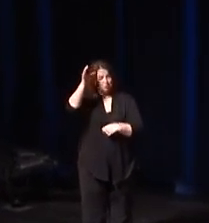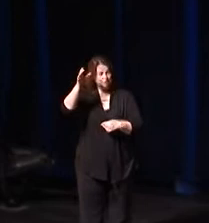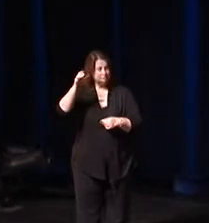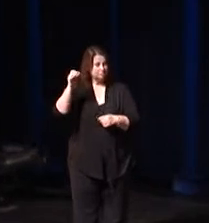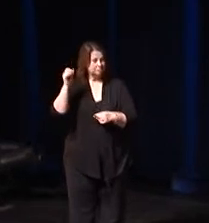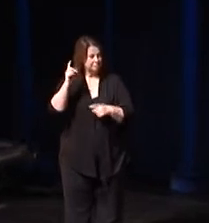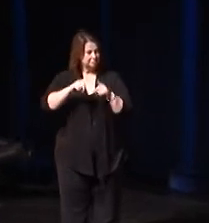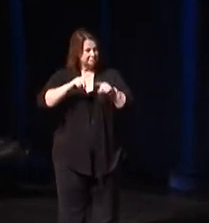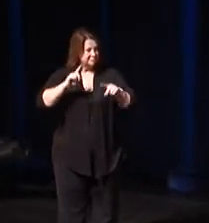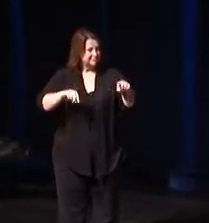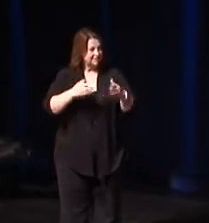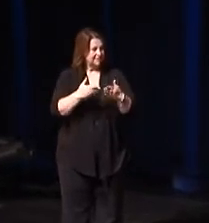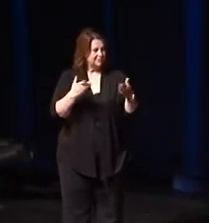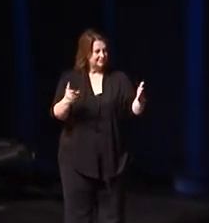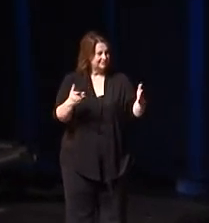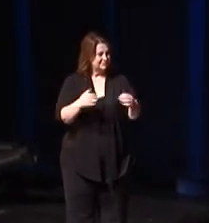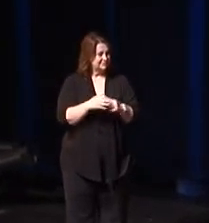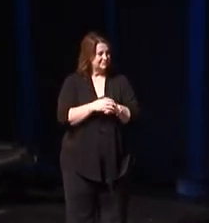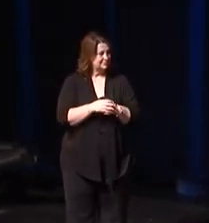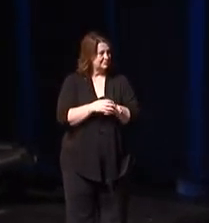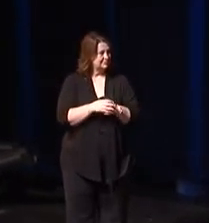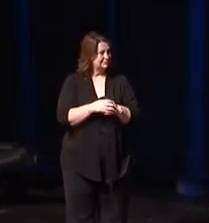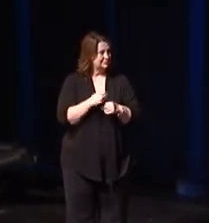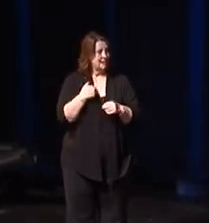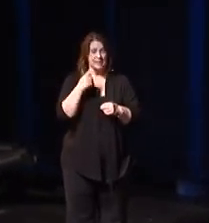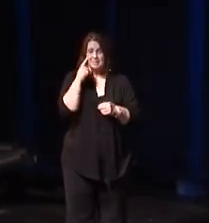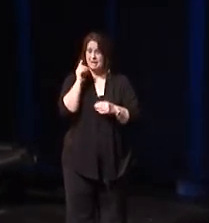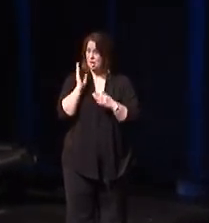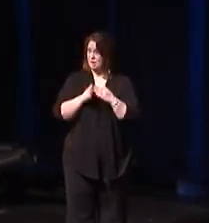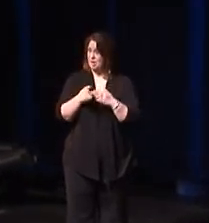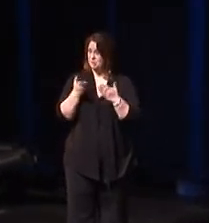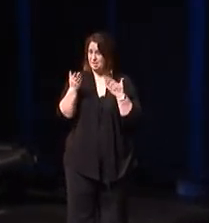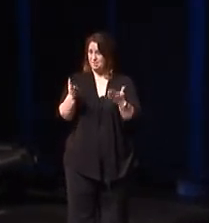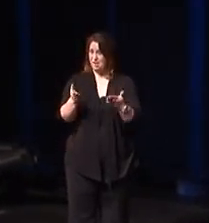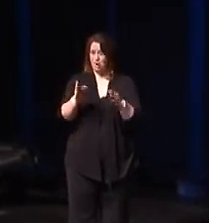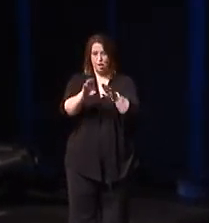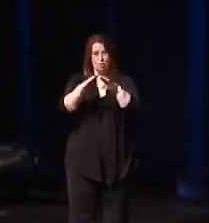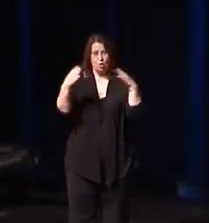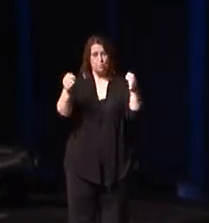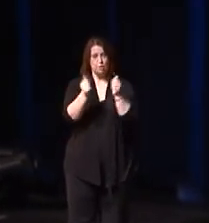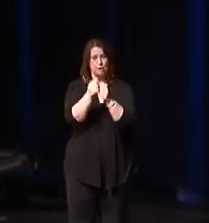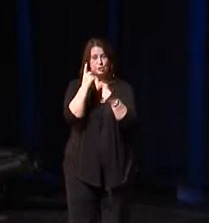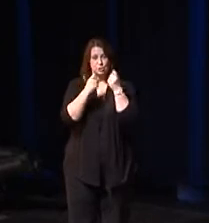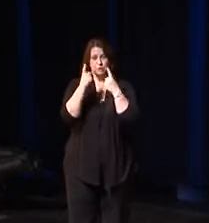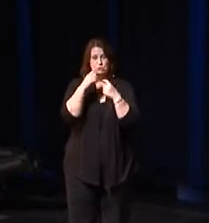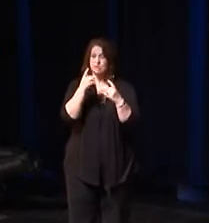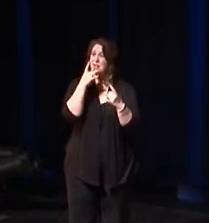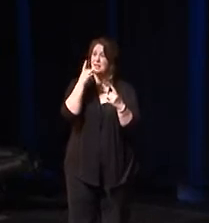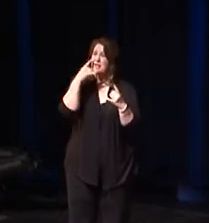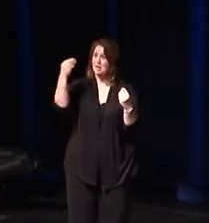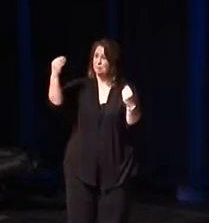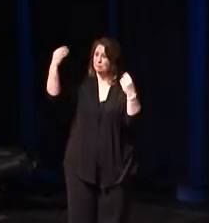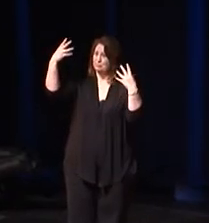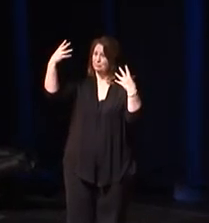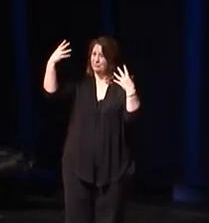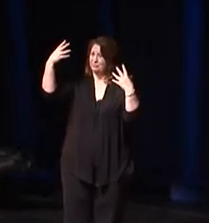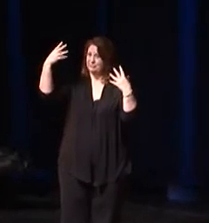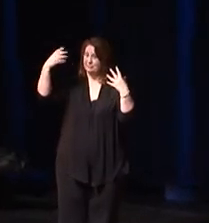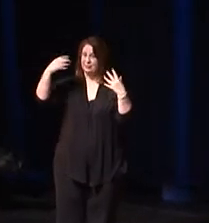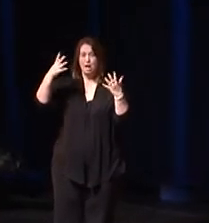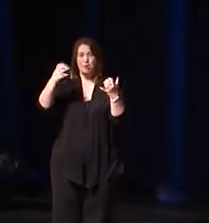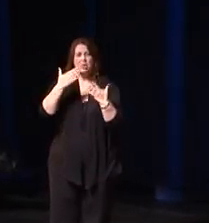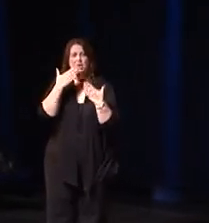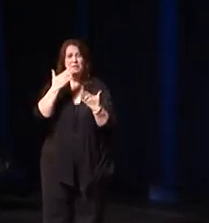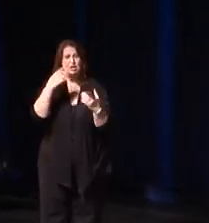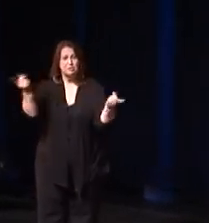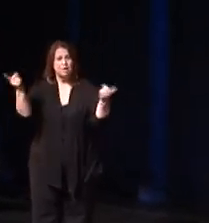things. And I think I'll just end right there, and then we're going to open up for some questions. We're supposed to have some mics that roll around. And I want to thank everybody